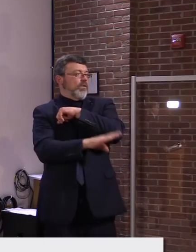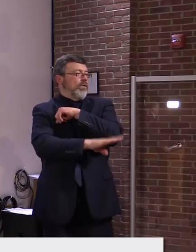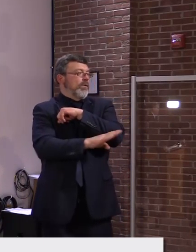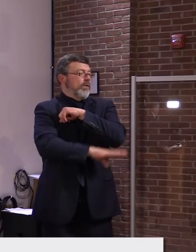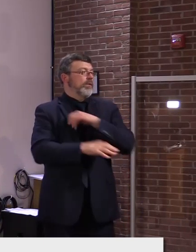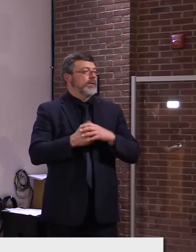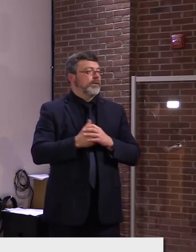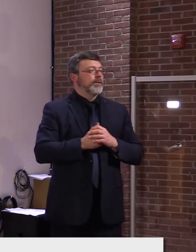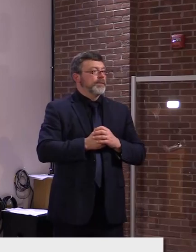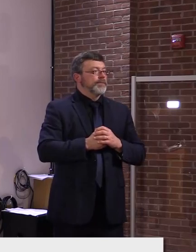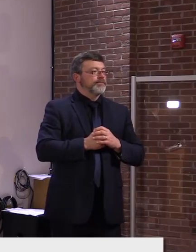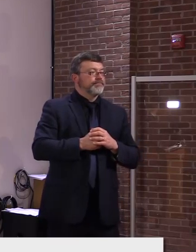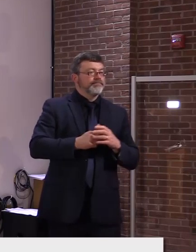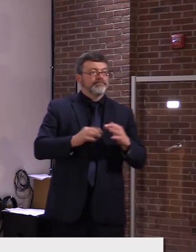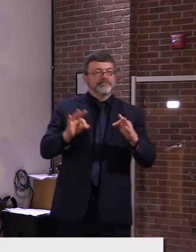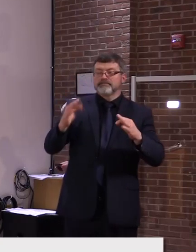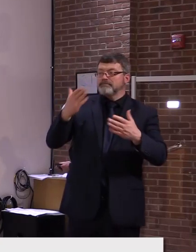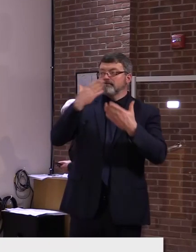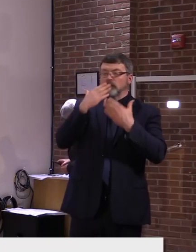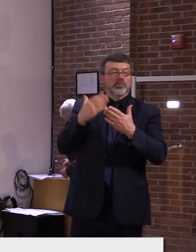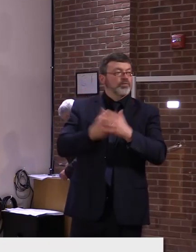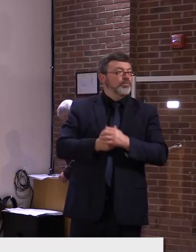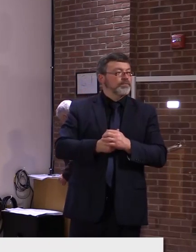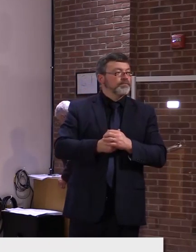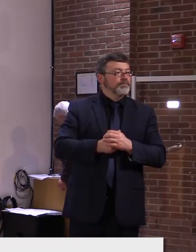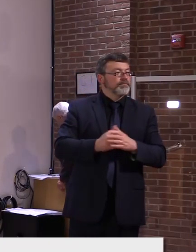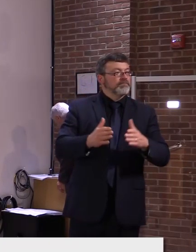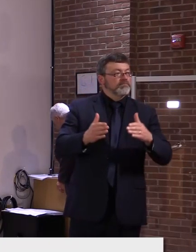Thank you. Welcome.